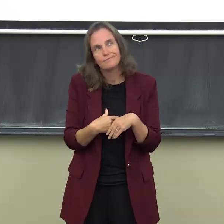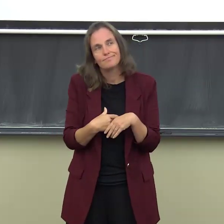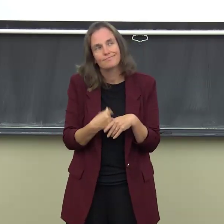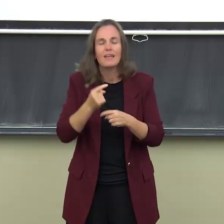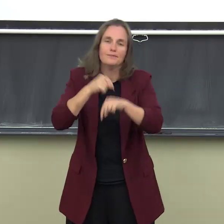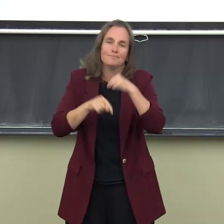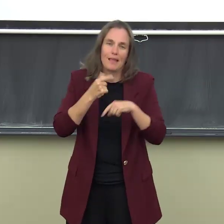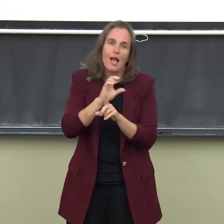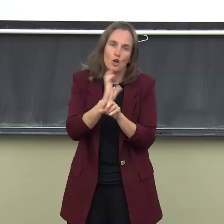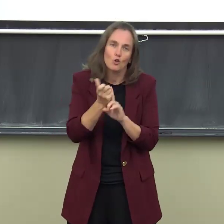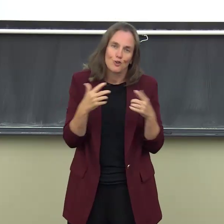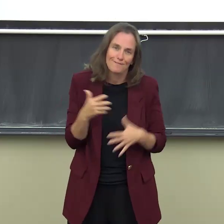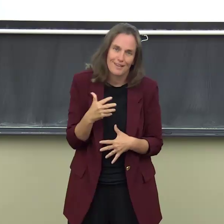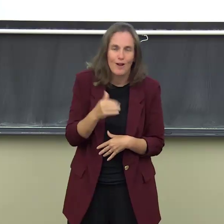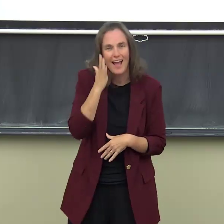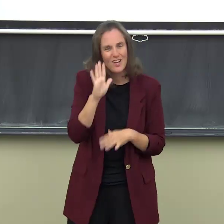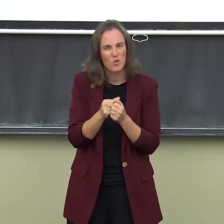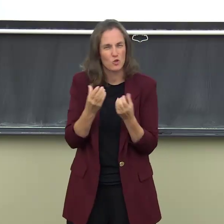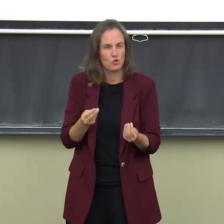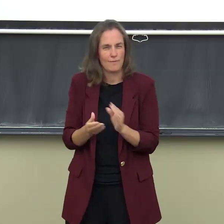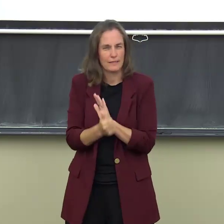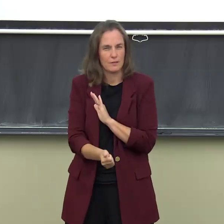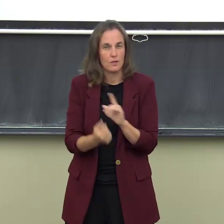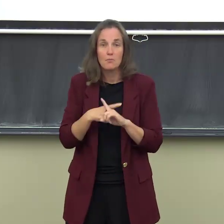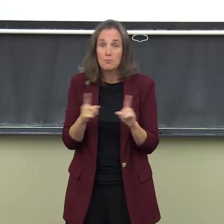culture of fear too. I know these are soft, but I think they're relevant.